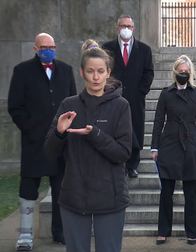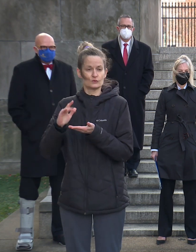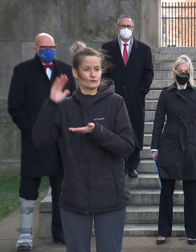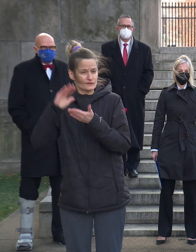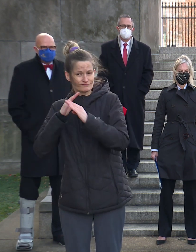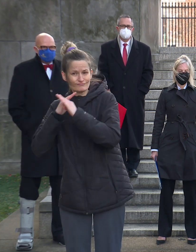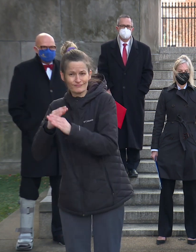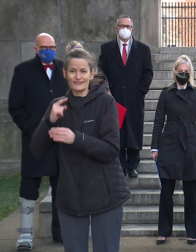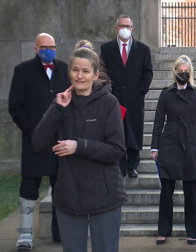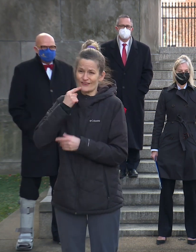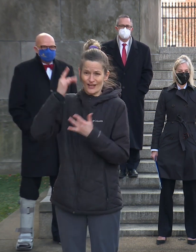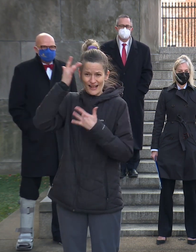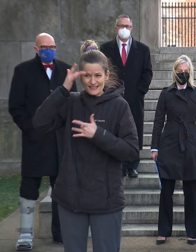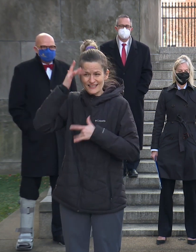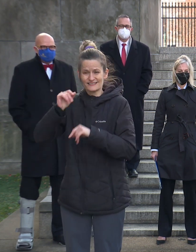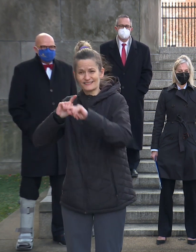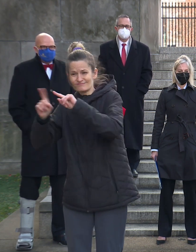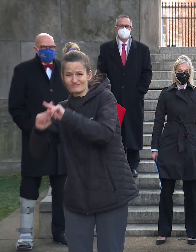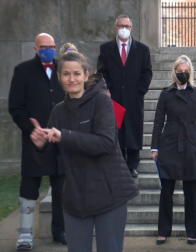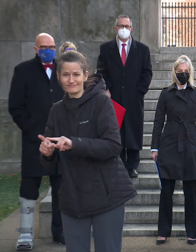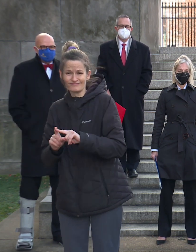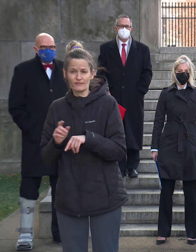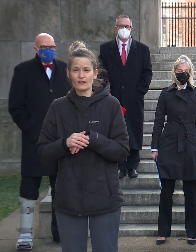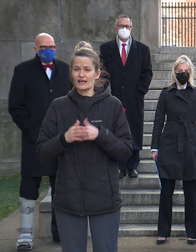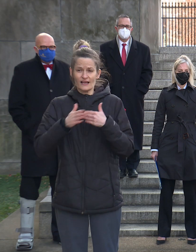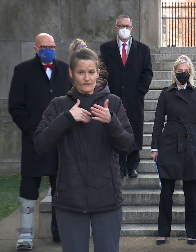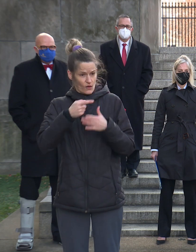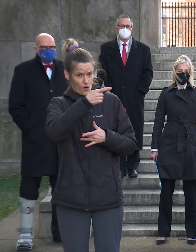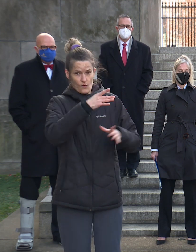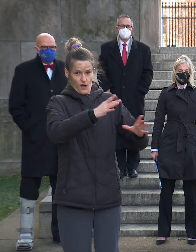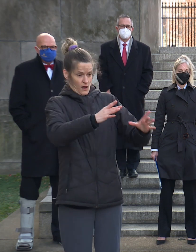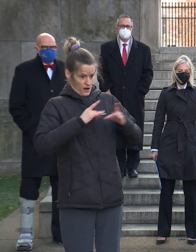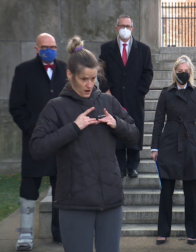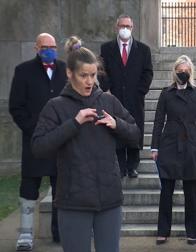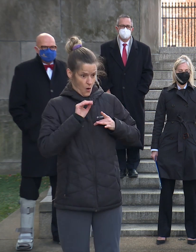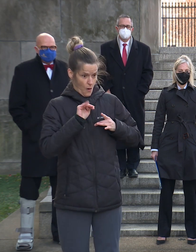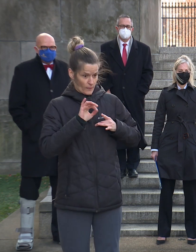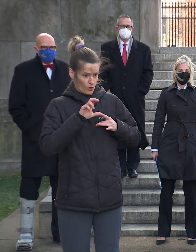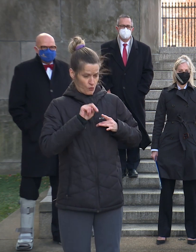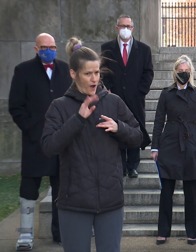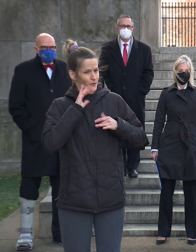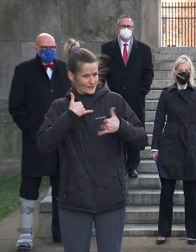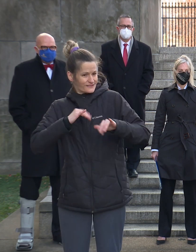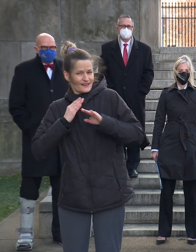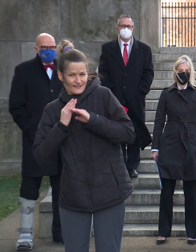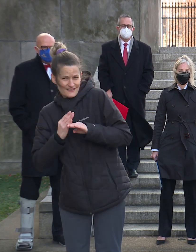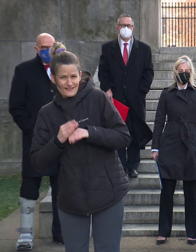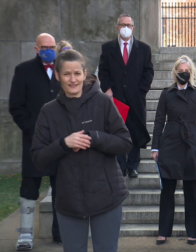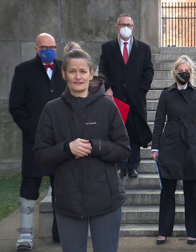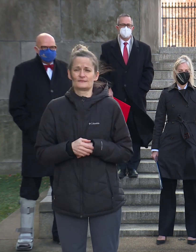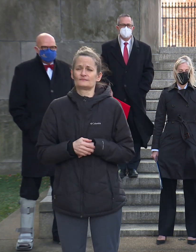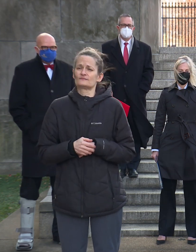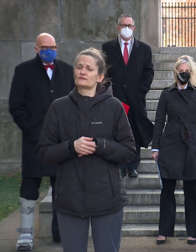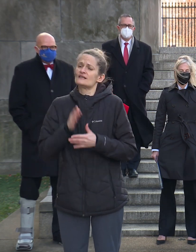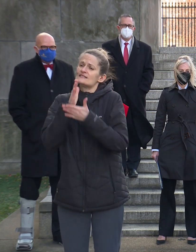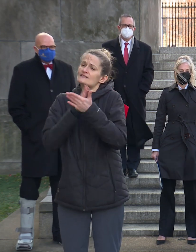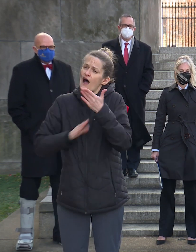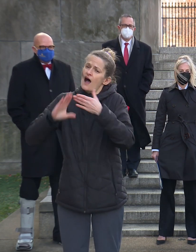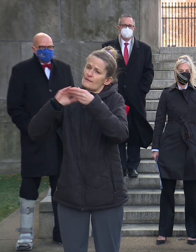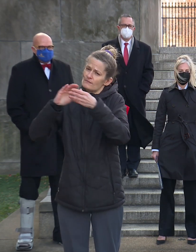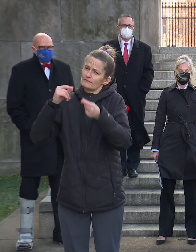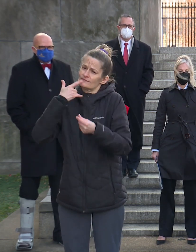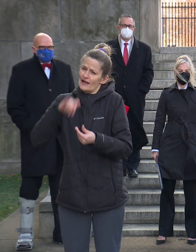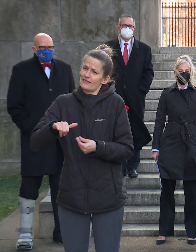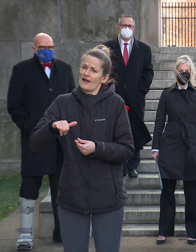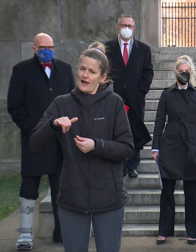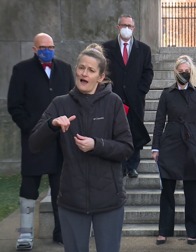COVID-19, even if you do get the Omicron variant. There are some reports that disease severity from Omicron may be similar to the Delta variant,